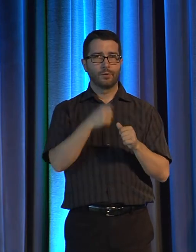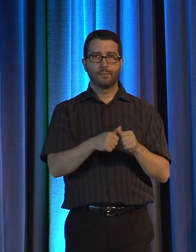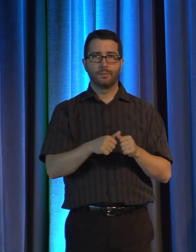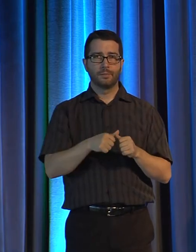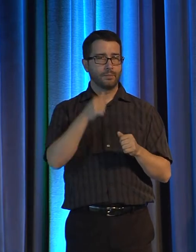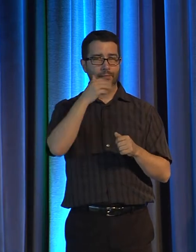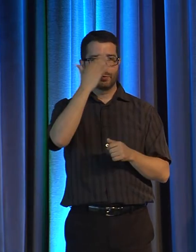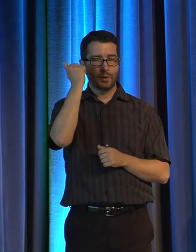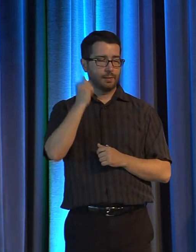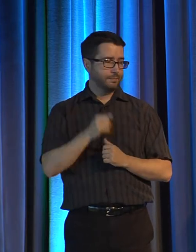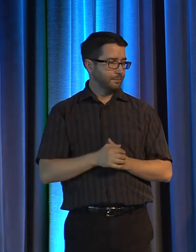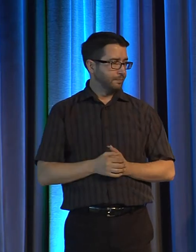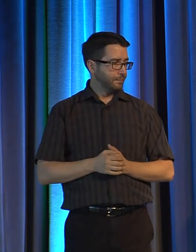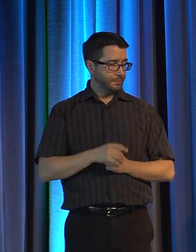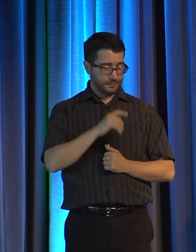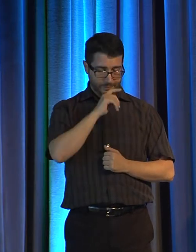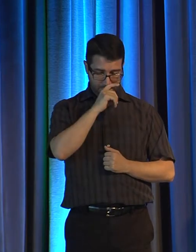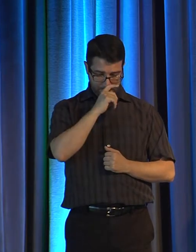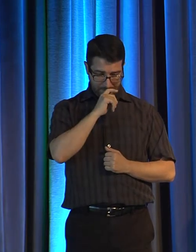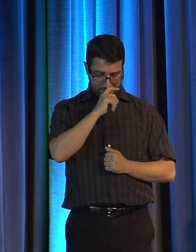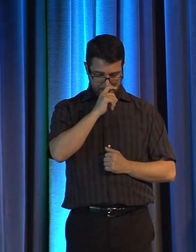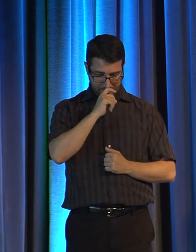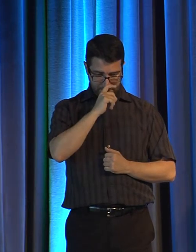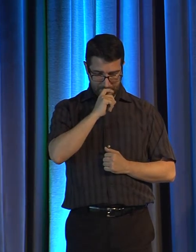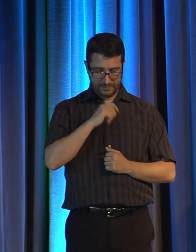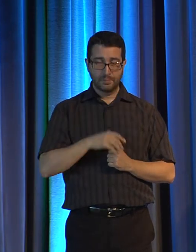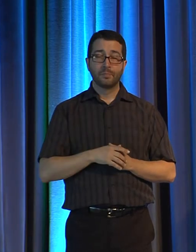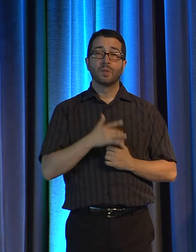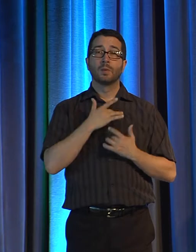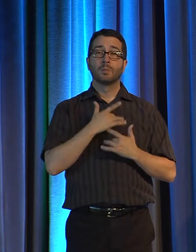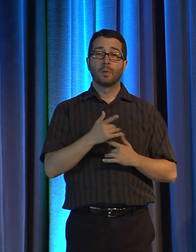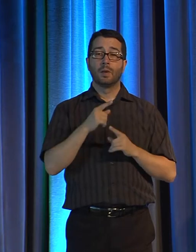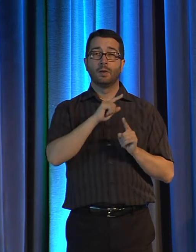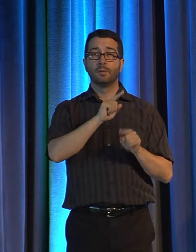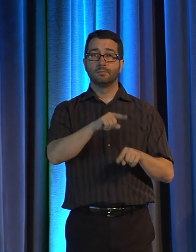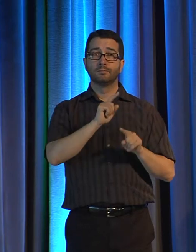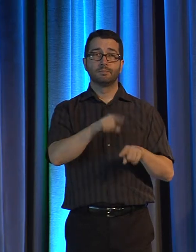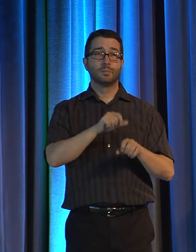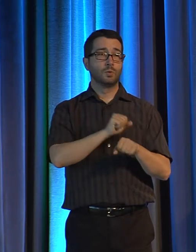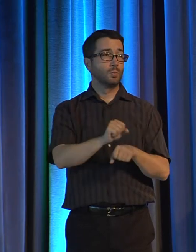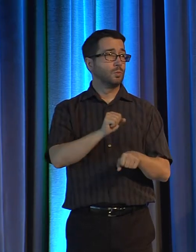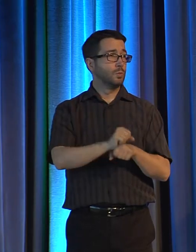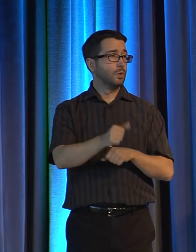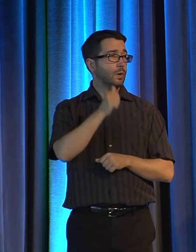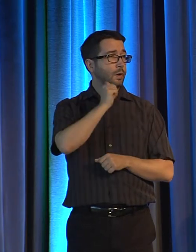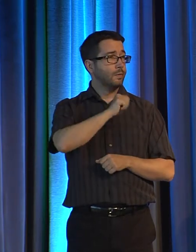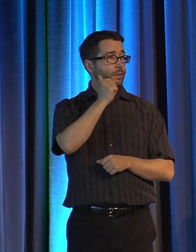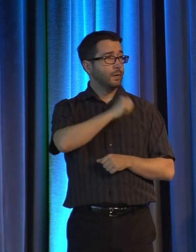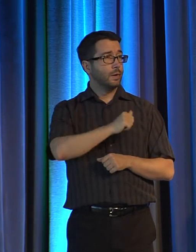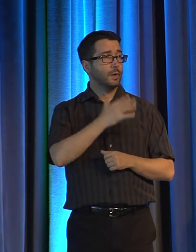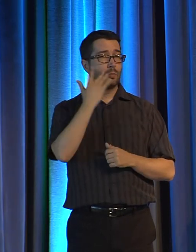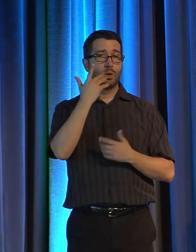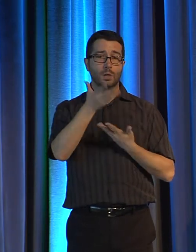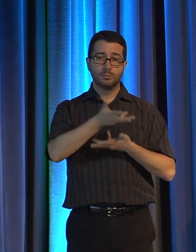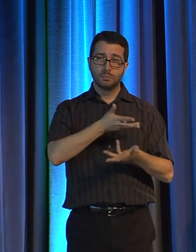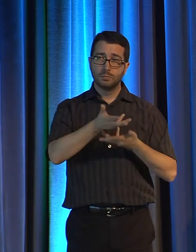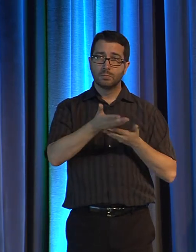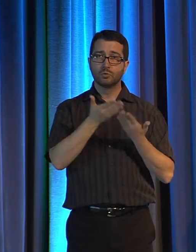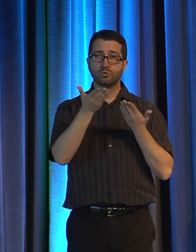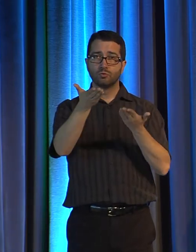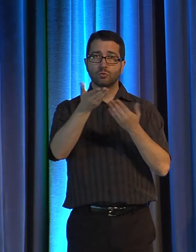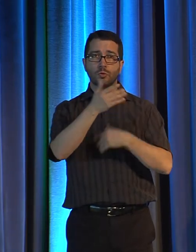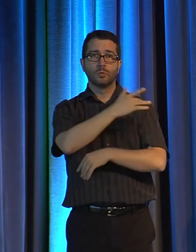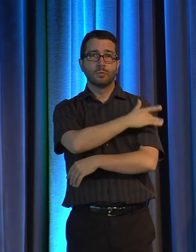These individuals bring the best of themselves to work every day for the sake of patients, the patients' families, clients, and